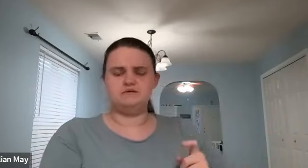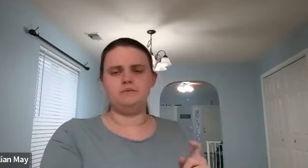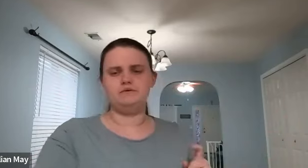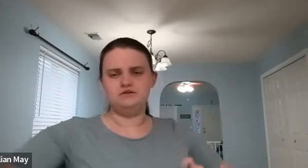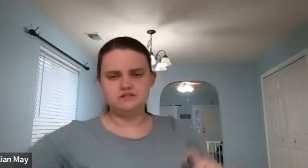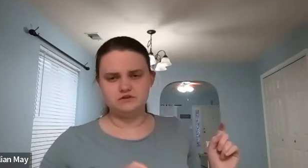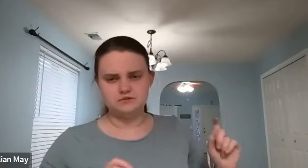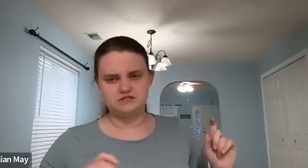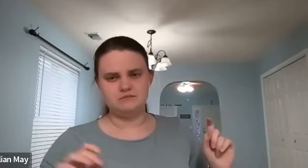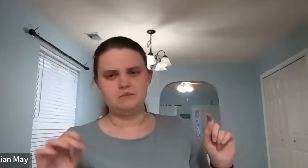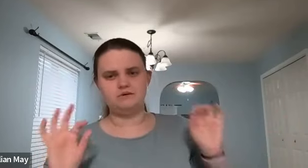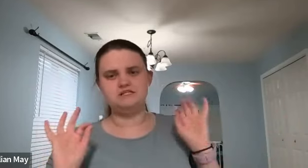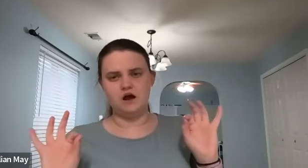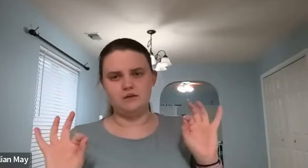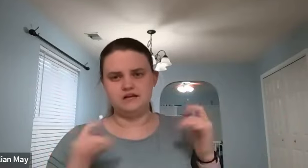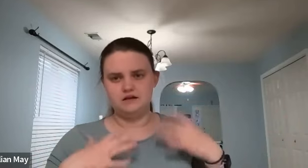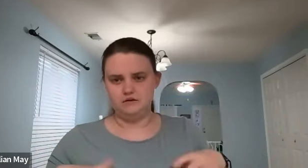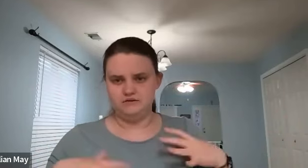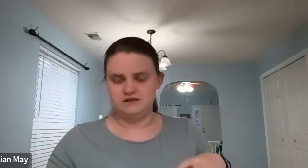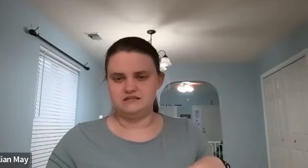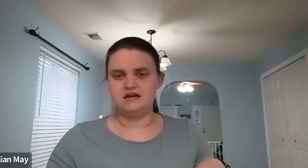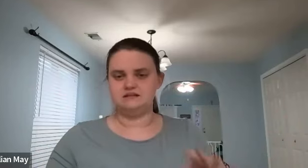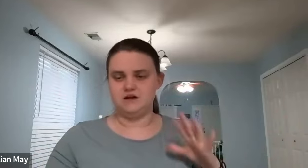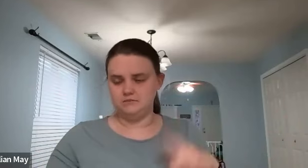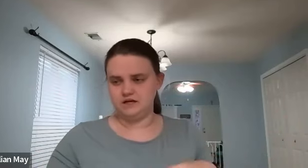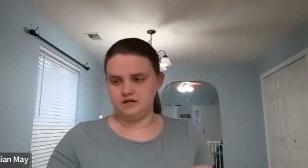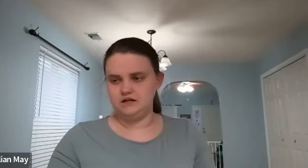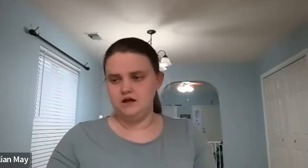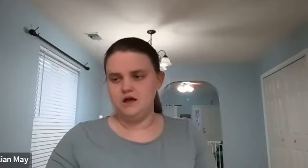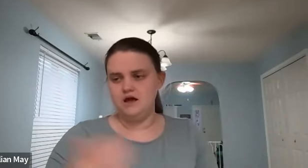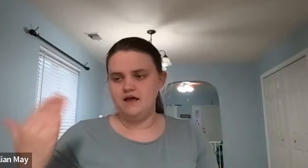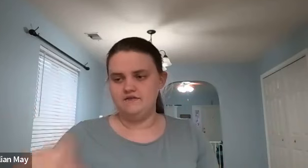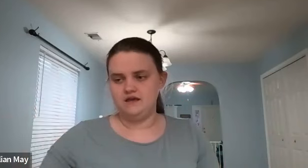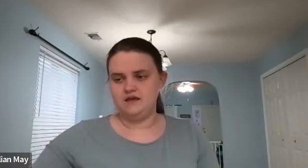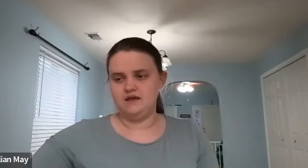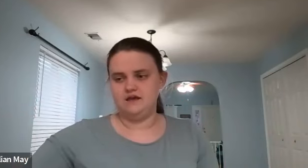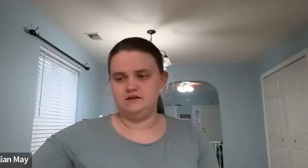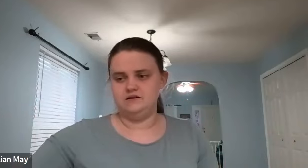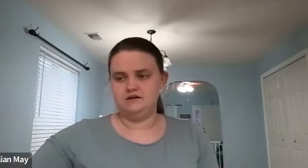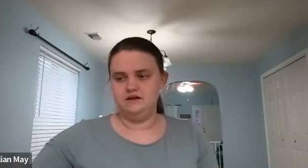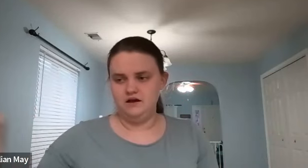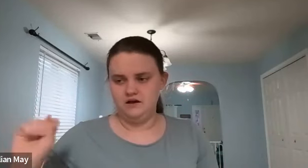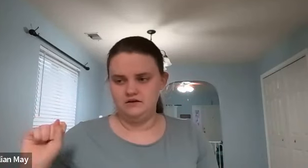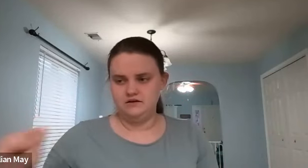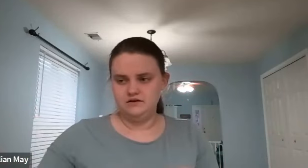when we were doing descriptions, I remember we stopped at clothing because that gets complicated. And then, yeah, it's